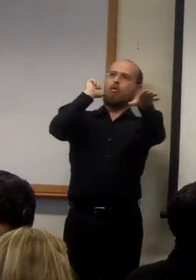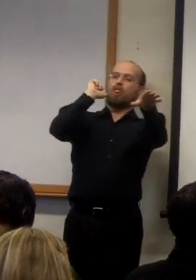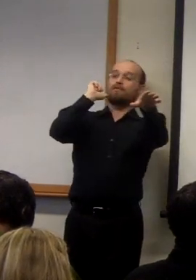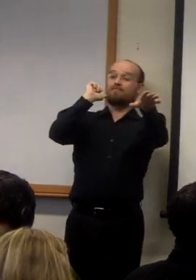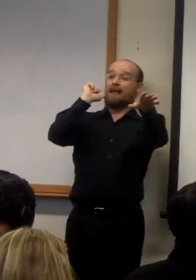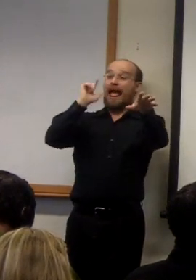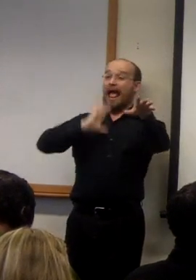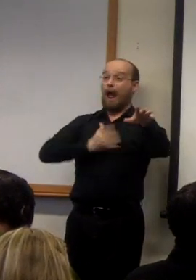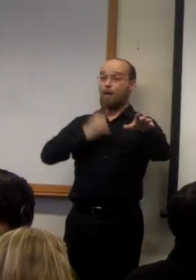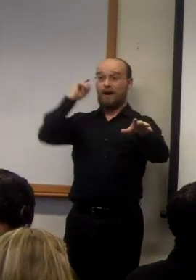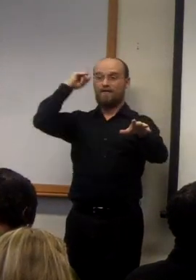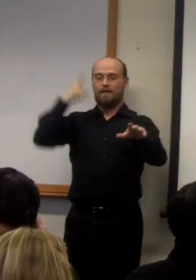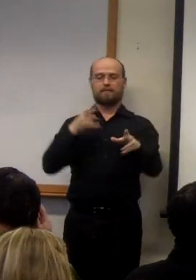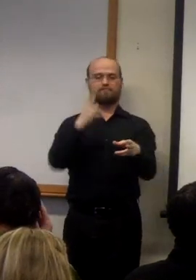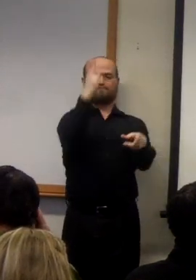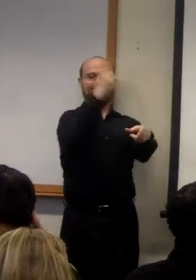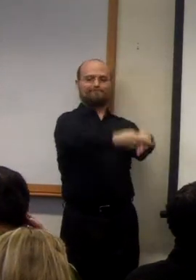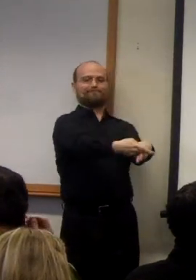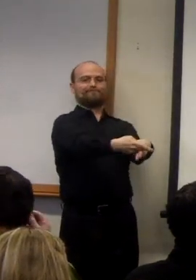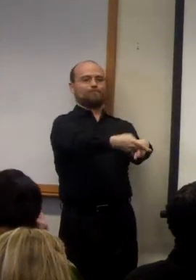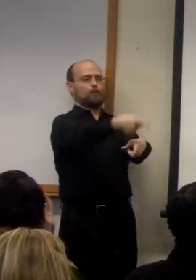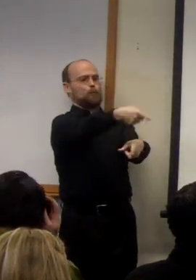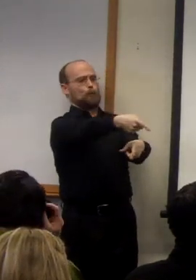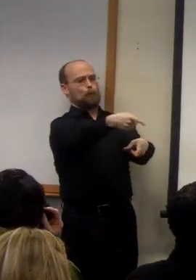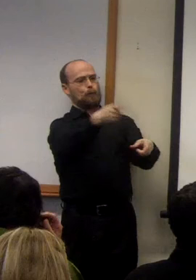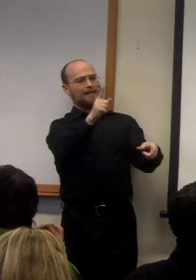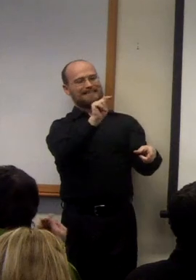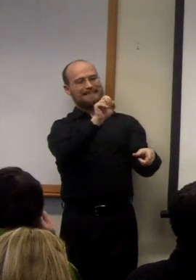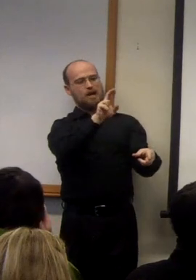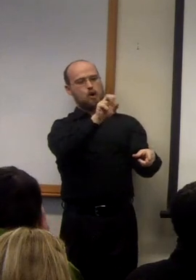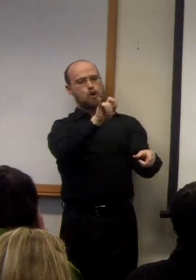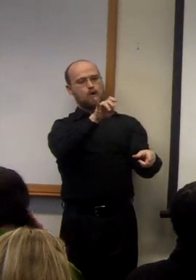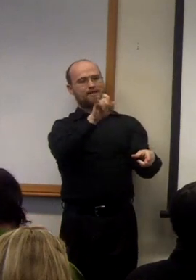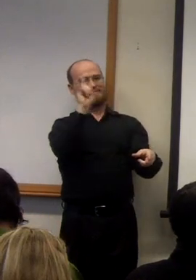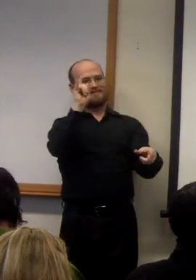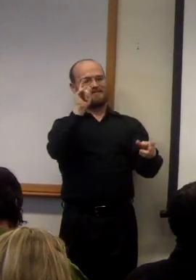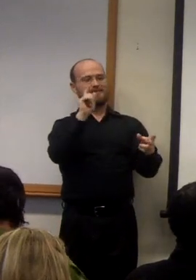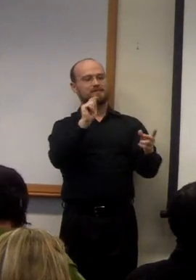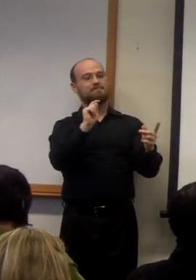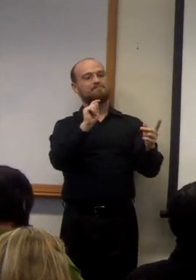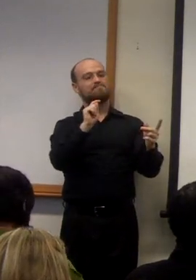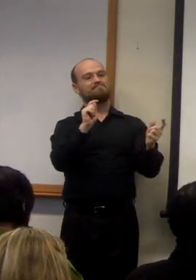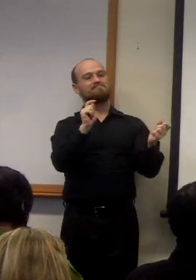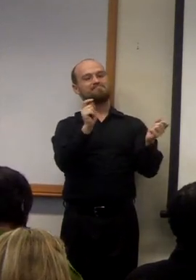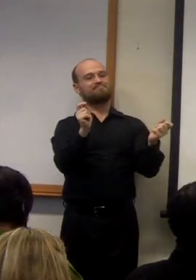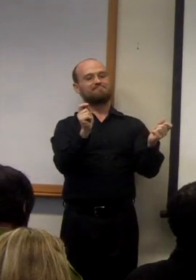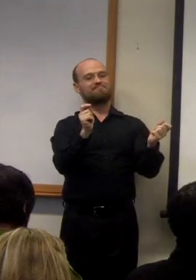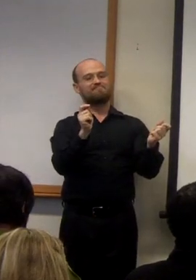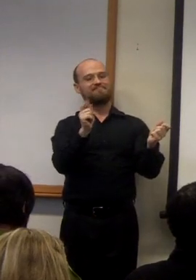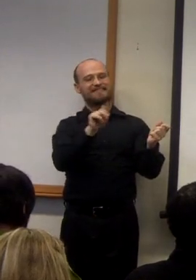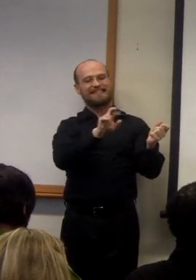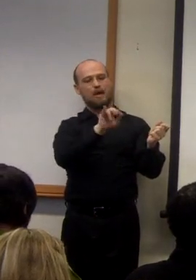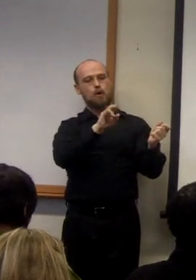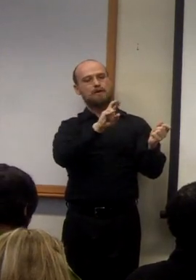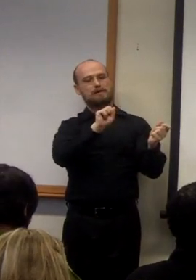her a terrorist. And as far, I tell you, when I heard that story, and it was on Democracy Now!,